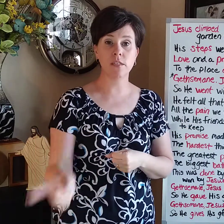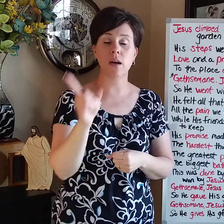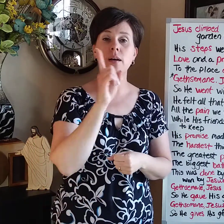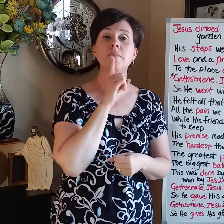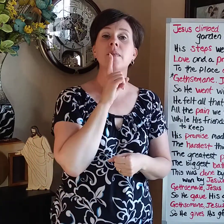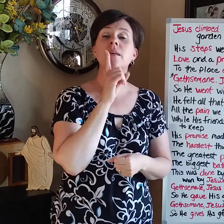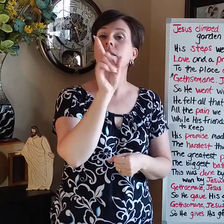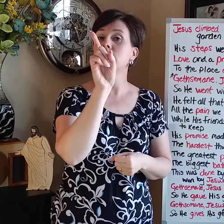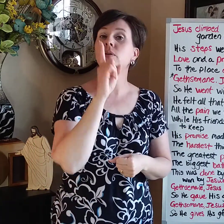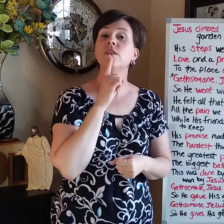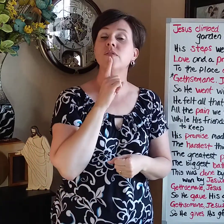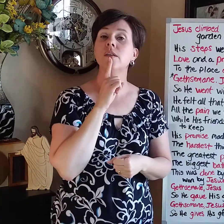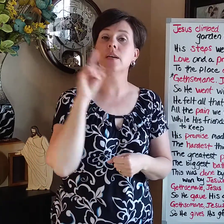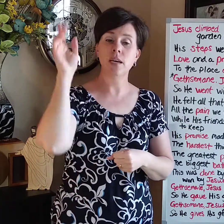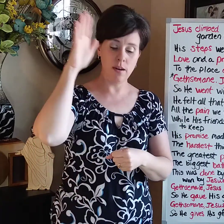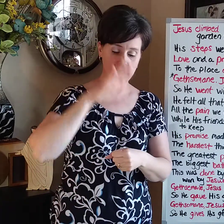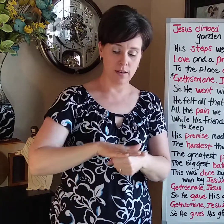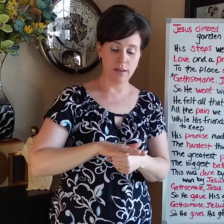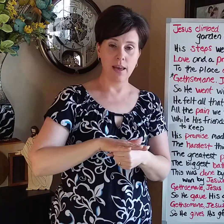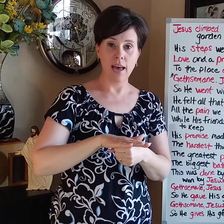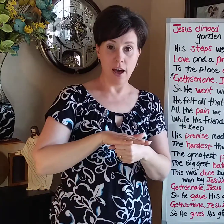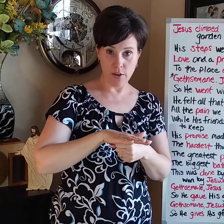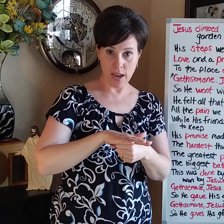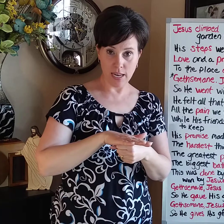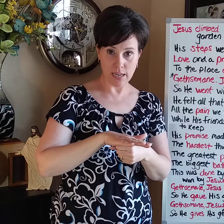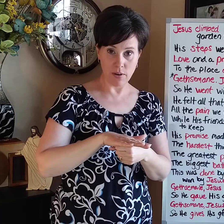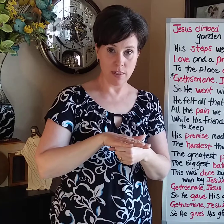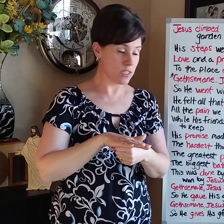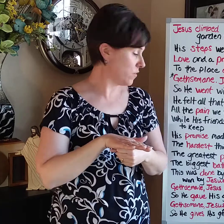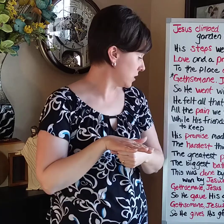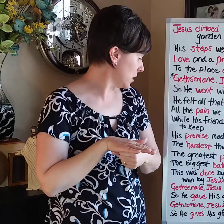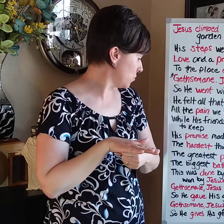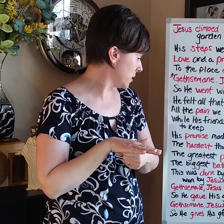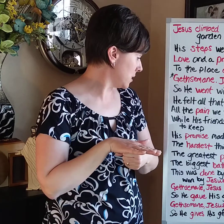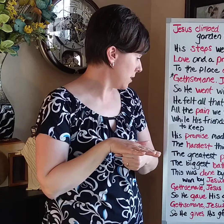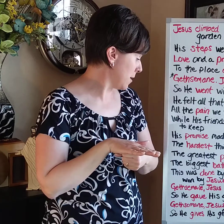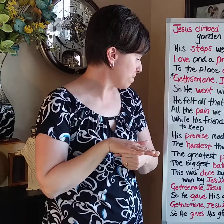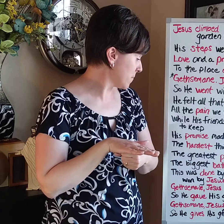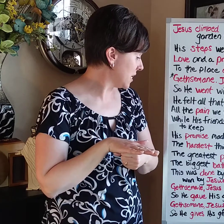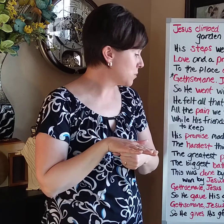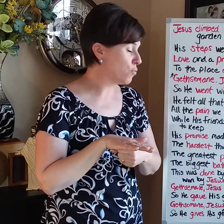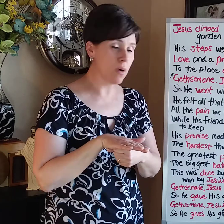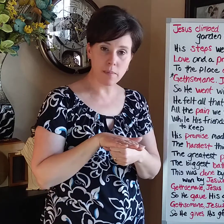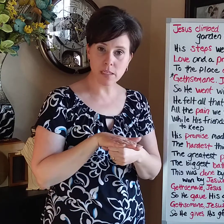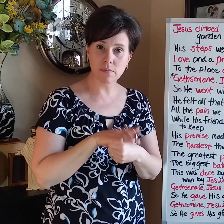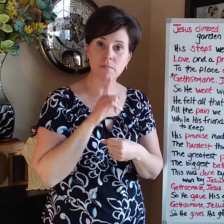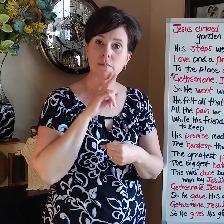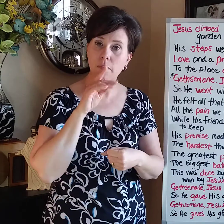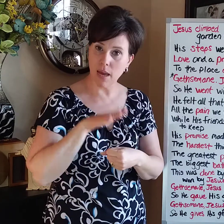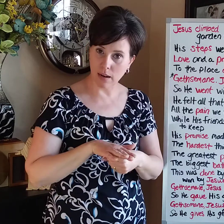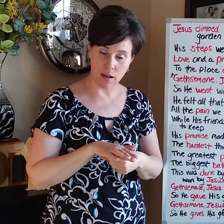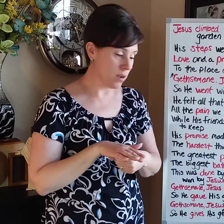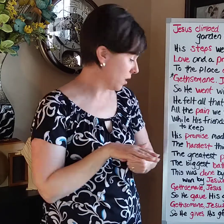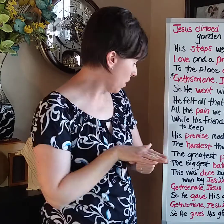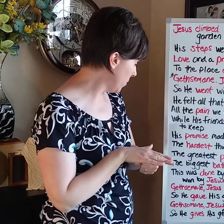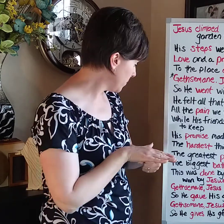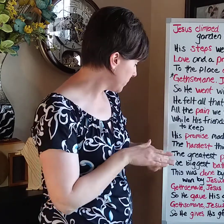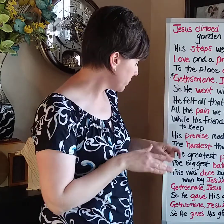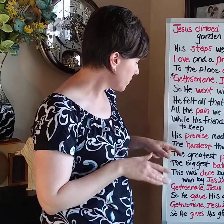song. Point your finger here. Other hand down on this fist that's resting there. His promise made long ago.